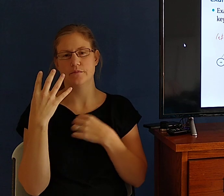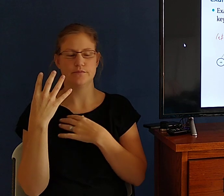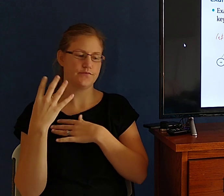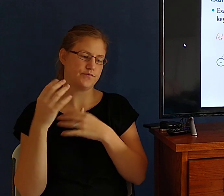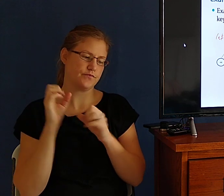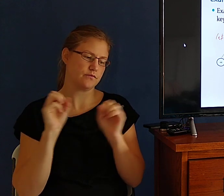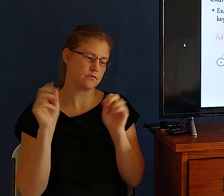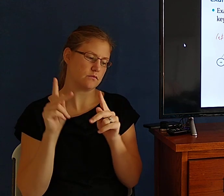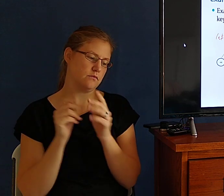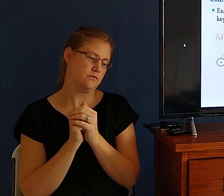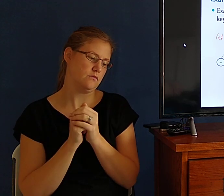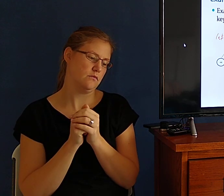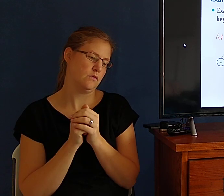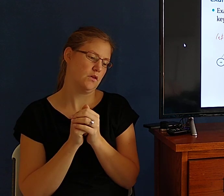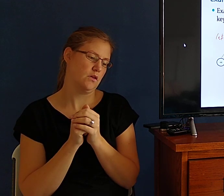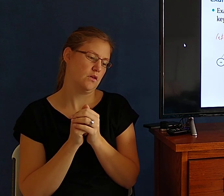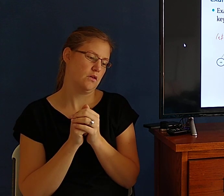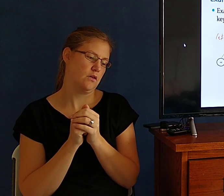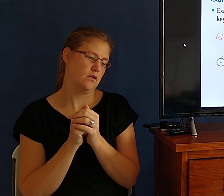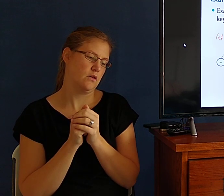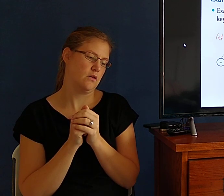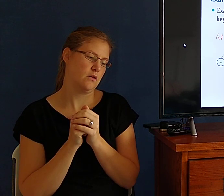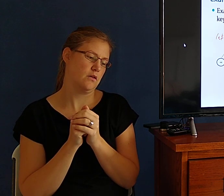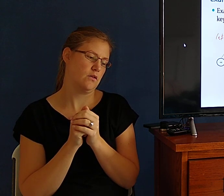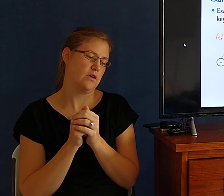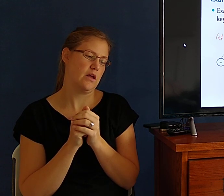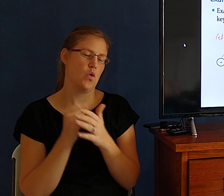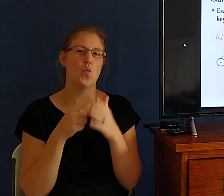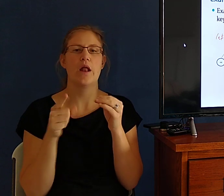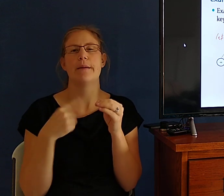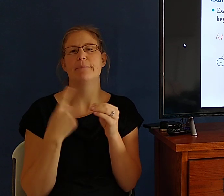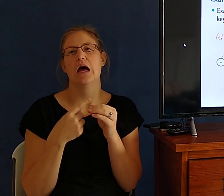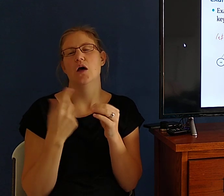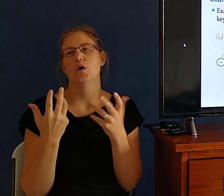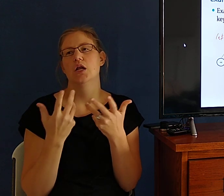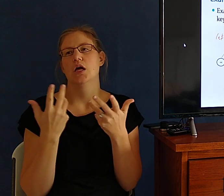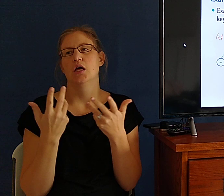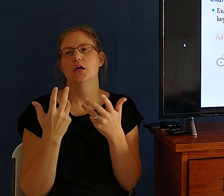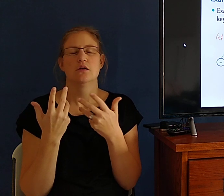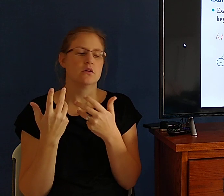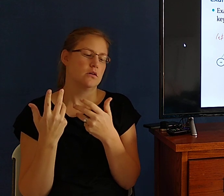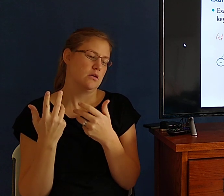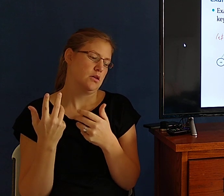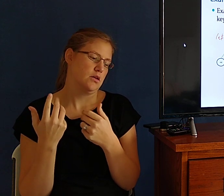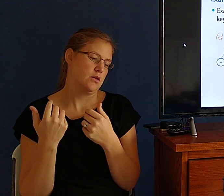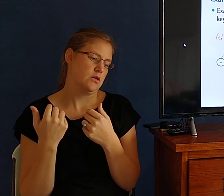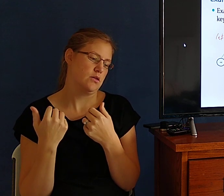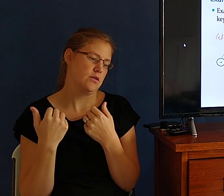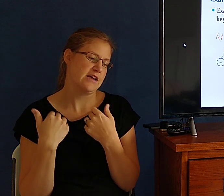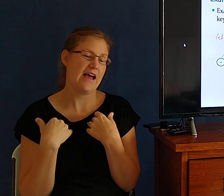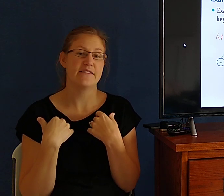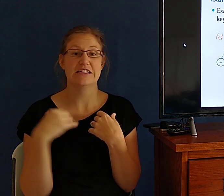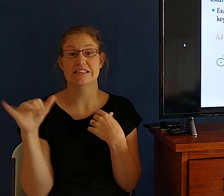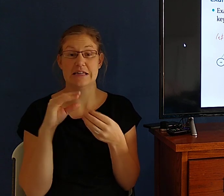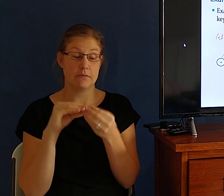Okay, so this one, that's a true. And how about, let's say we have also the same number of nodes in